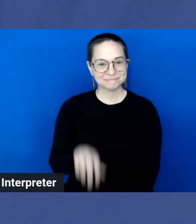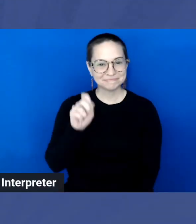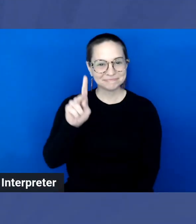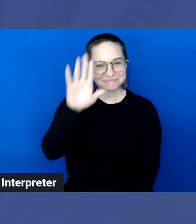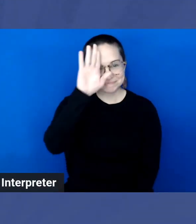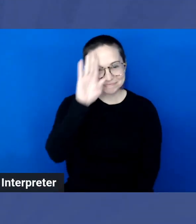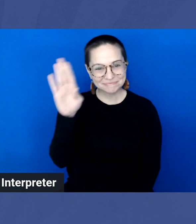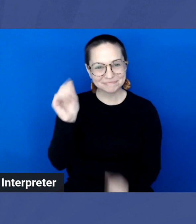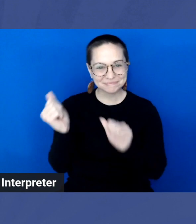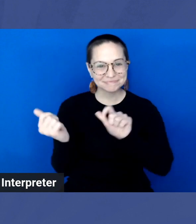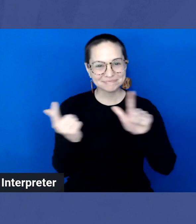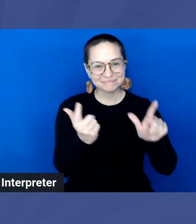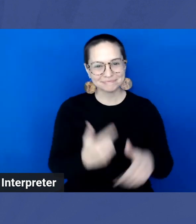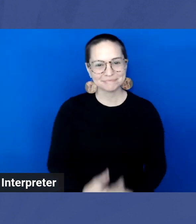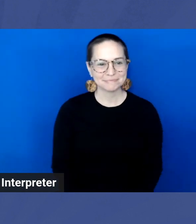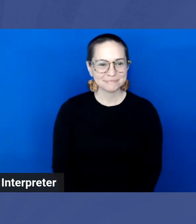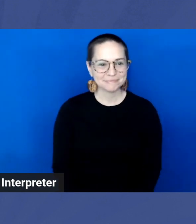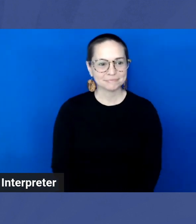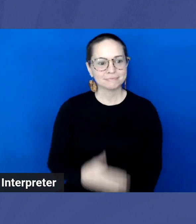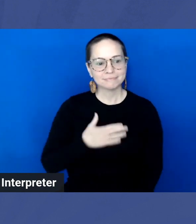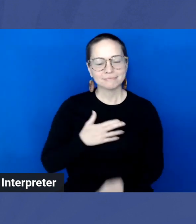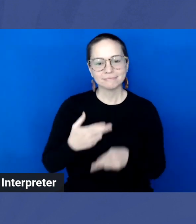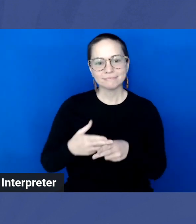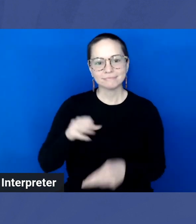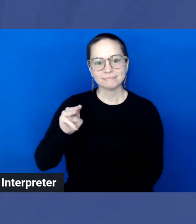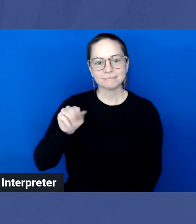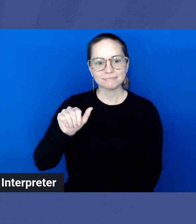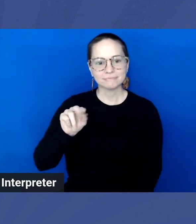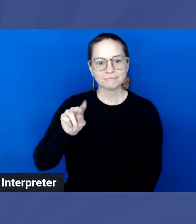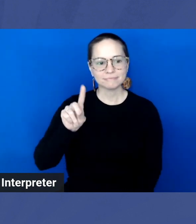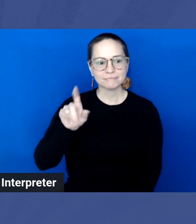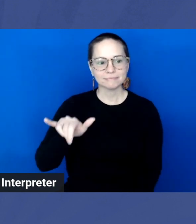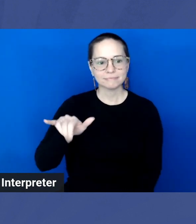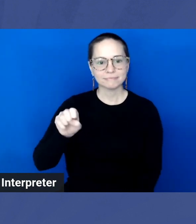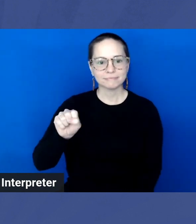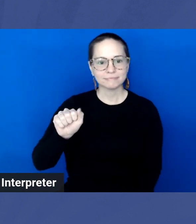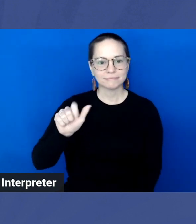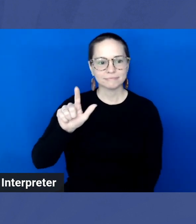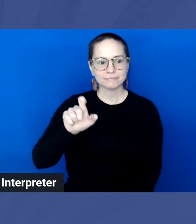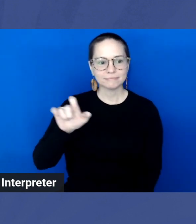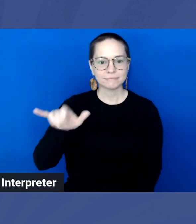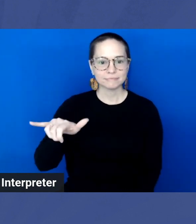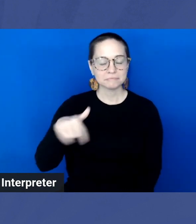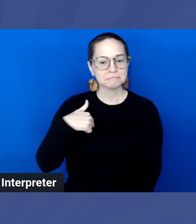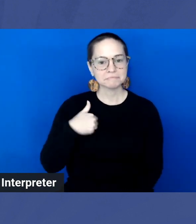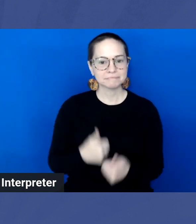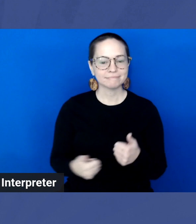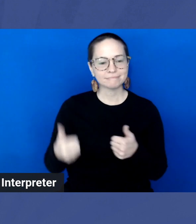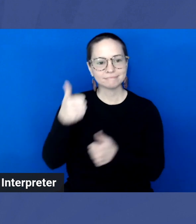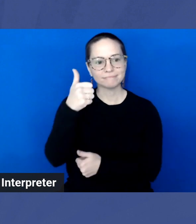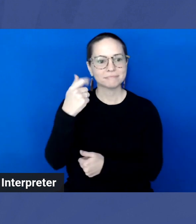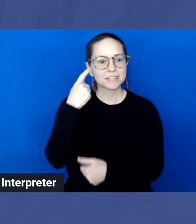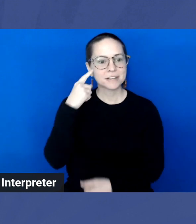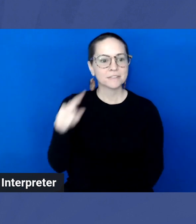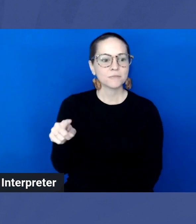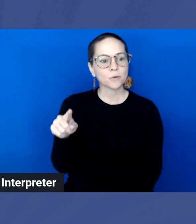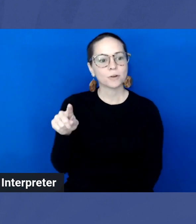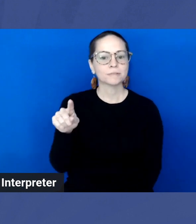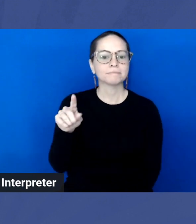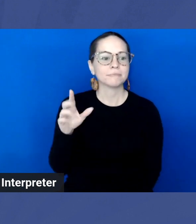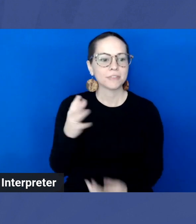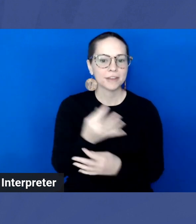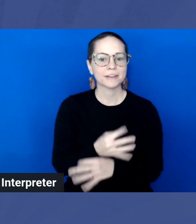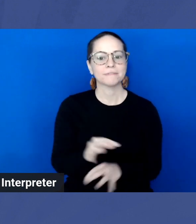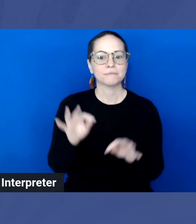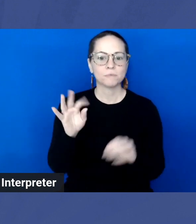Hello, everybody. My name is Mandy Sally. I am the Chief Operating Officer at the Woodhull Freedom Foundation, and